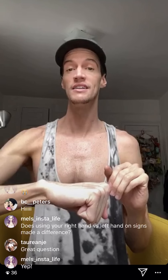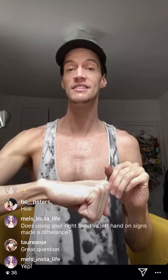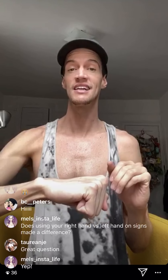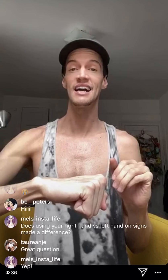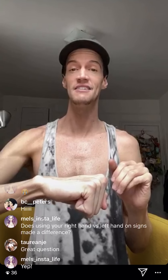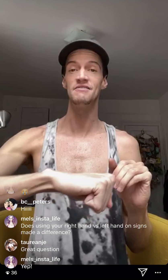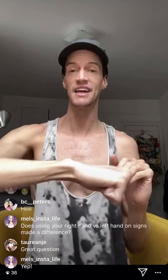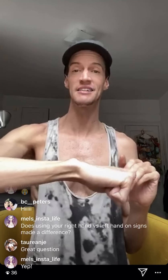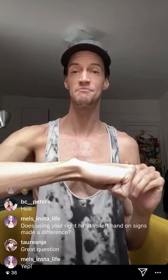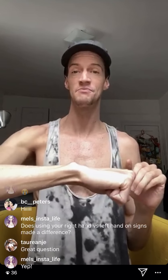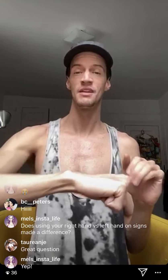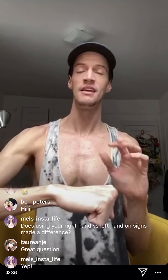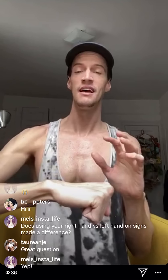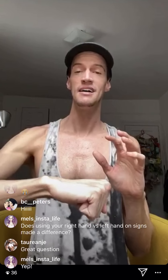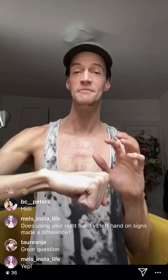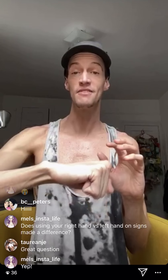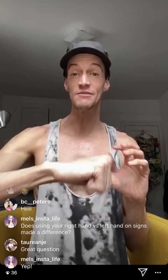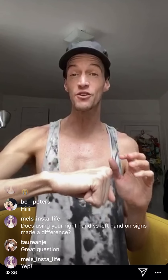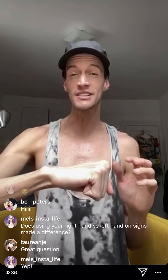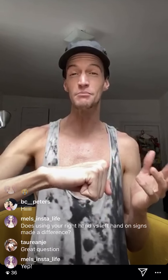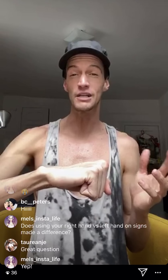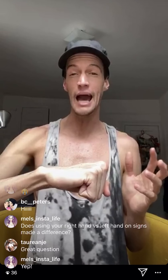kind of like, for example, capture.